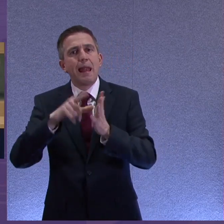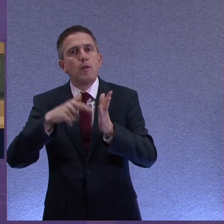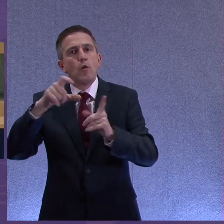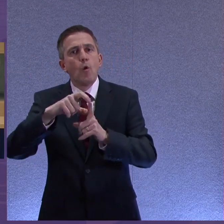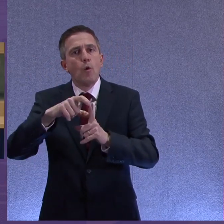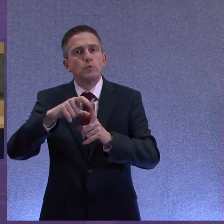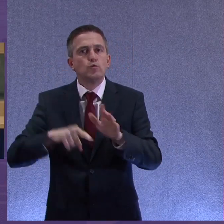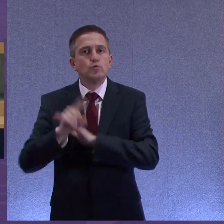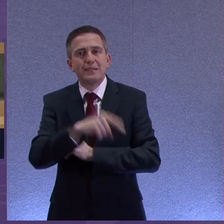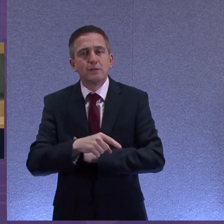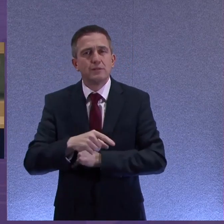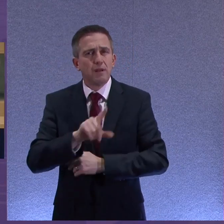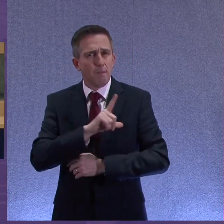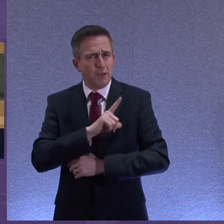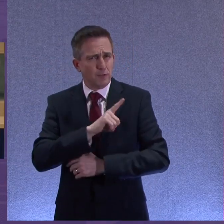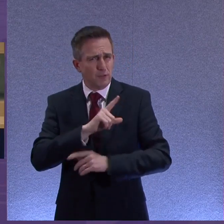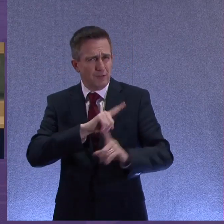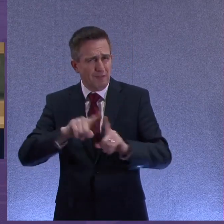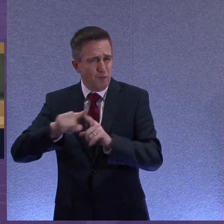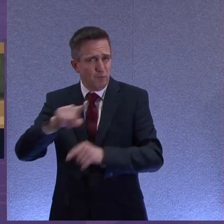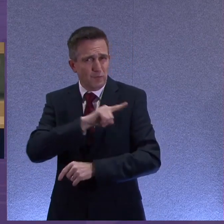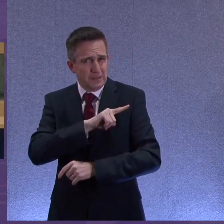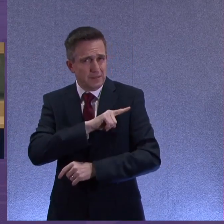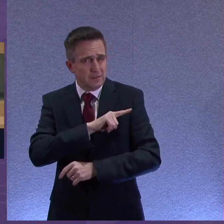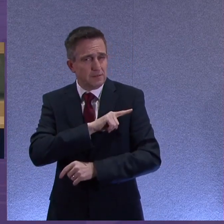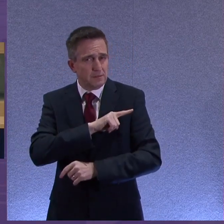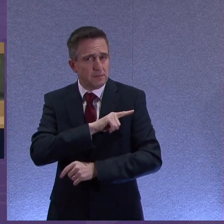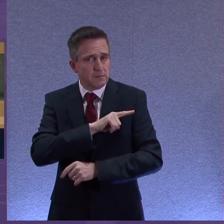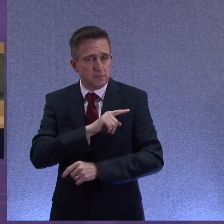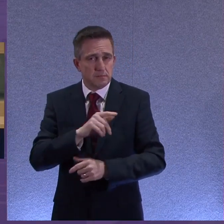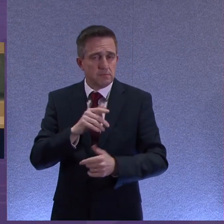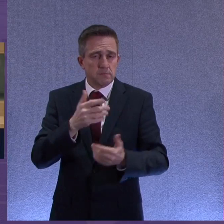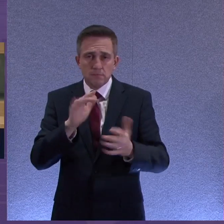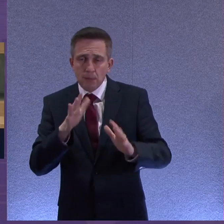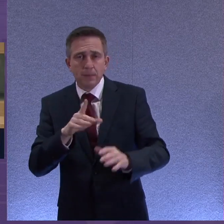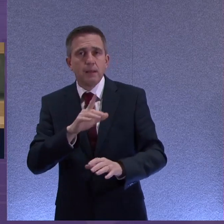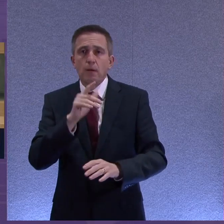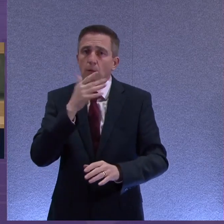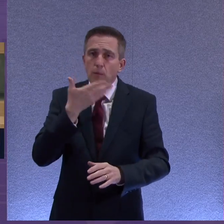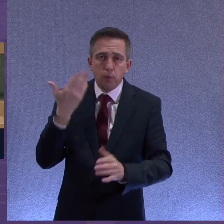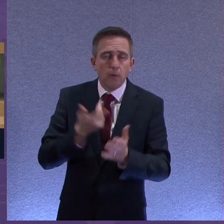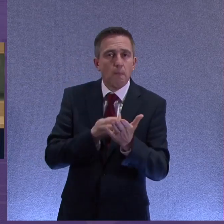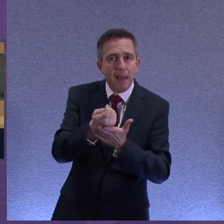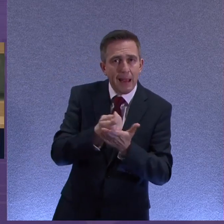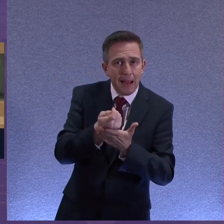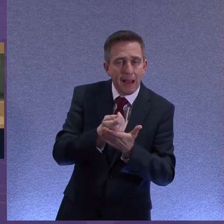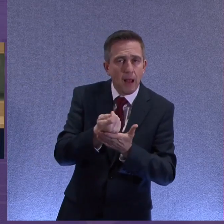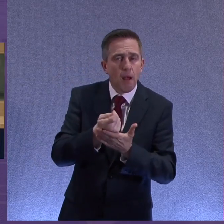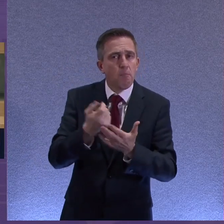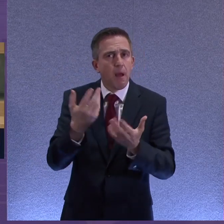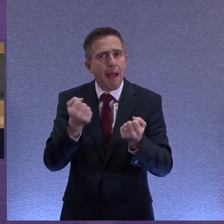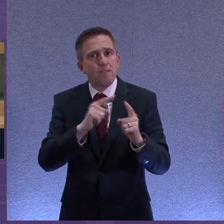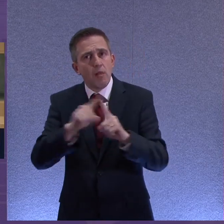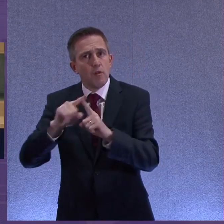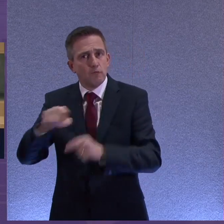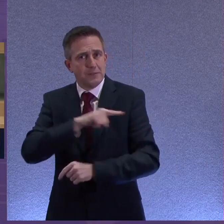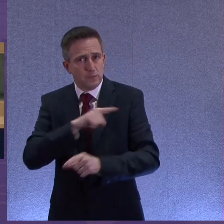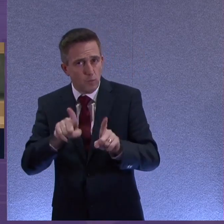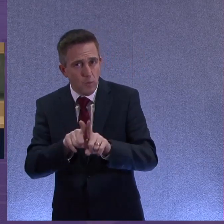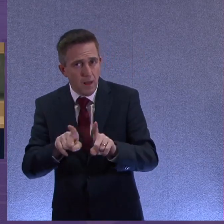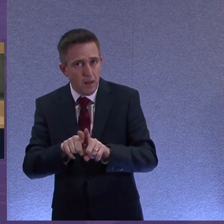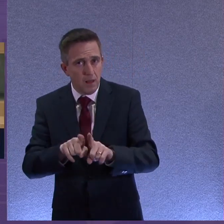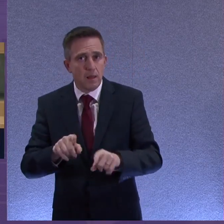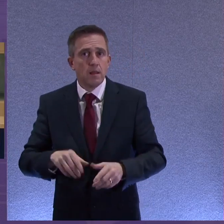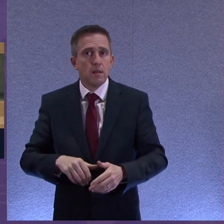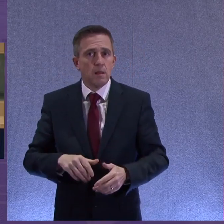circumstances for a range of grounds not always connected with rent arrears, or being given demands for